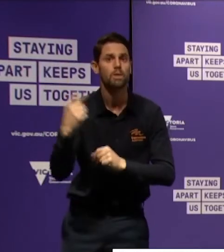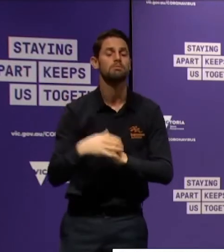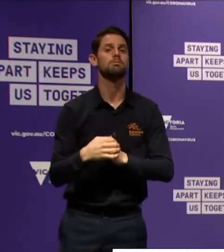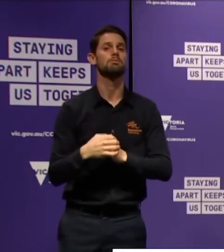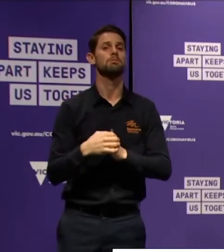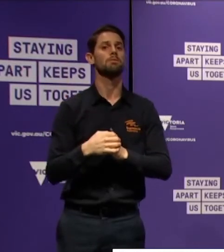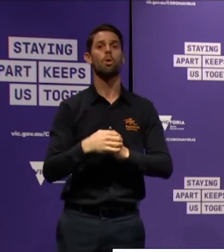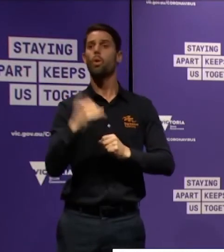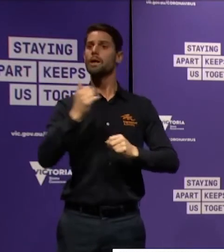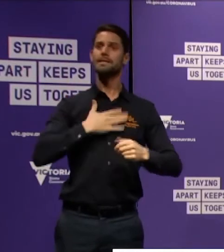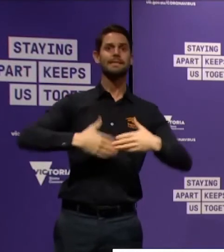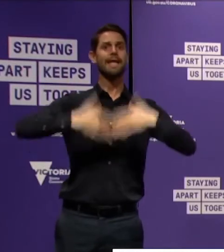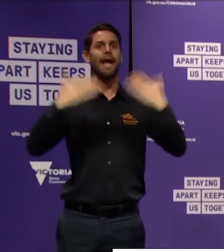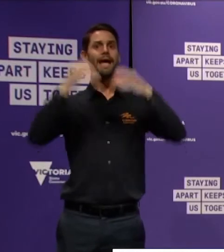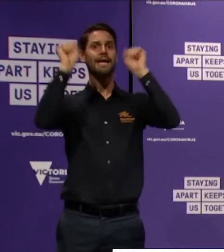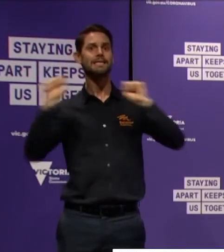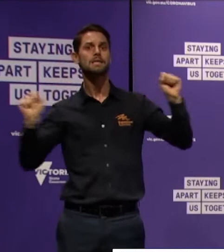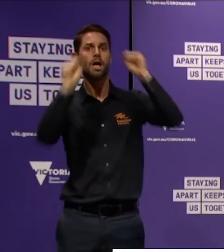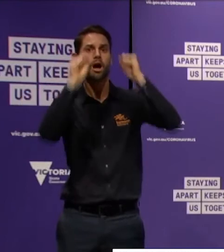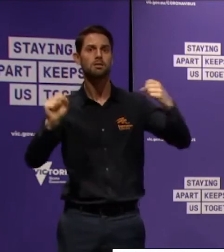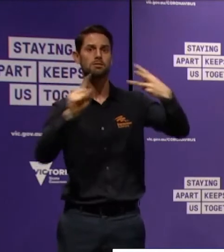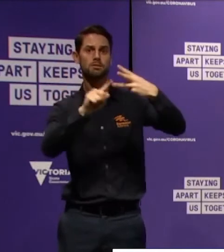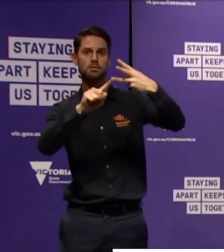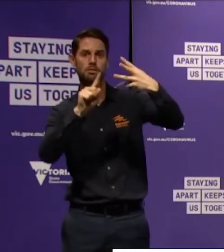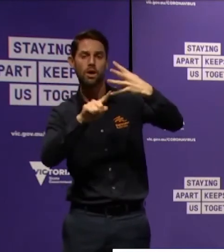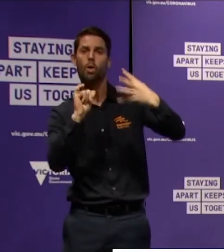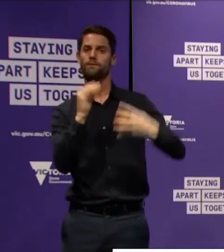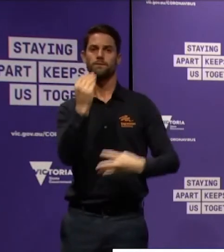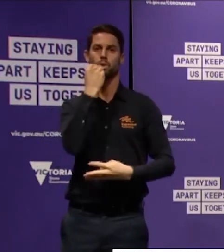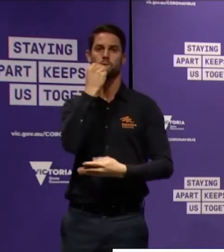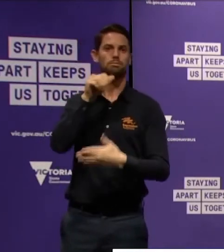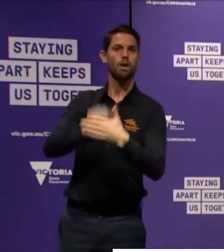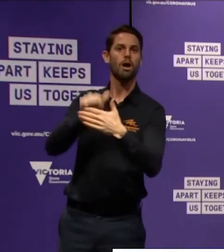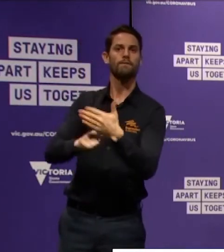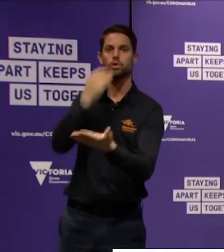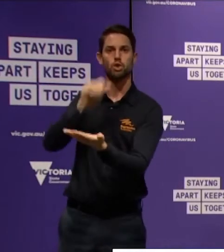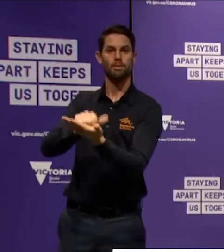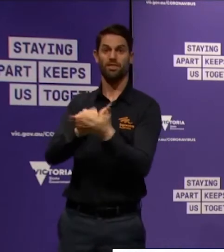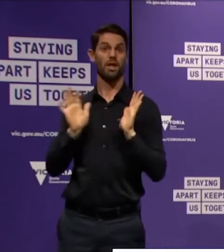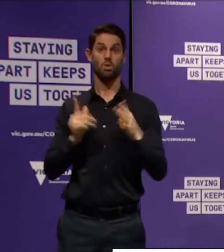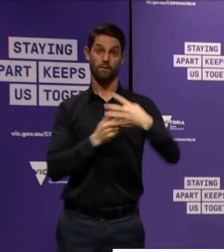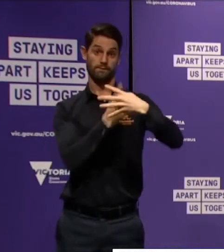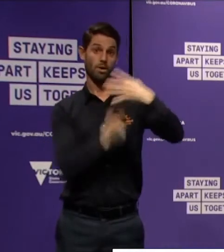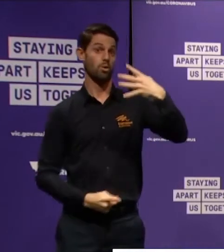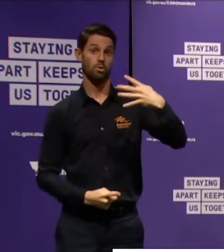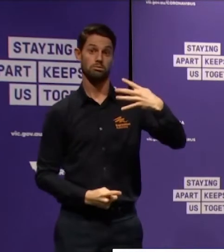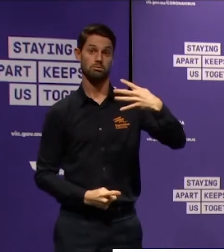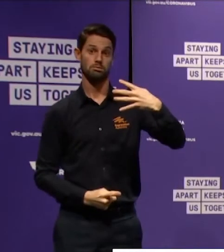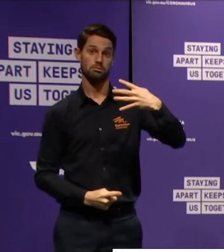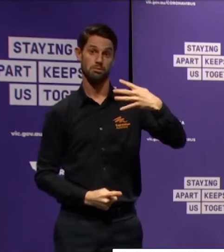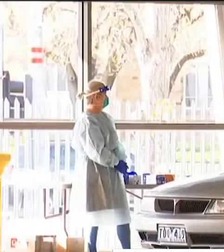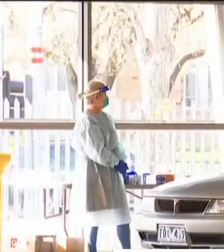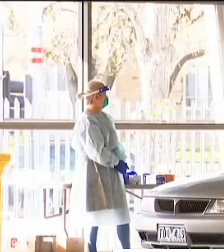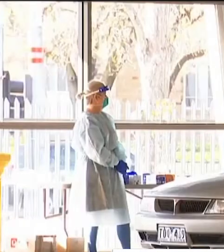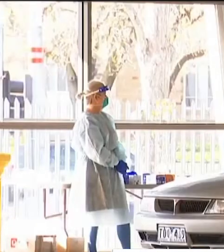daily exercise.For food and other essentials. They are the acceptable reasons to leave, but only if you need to.